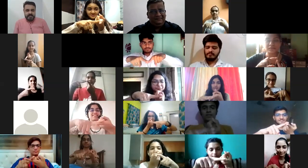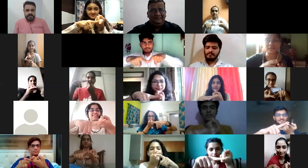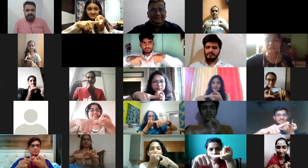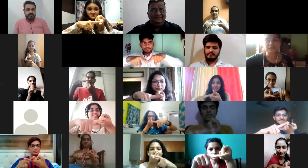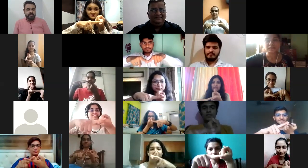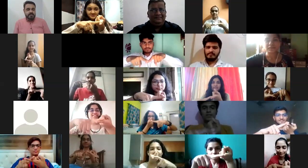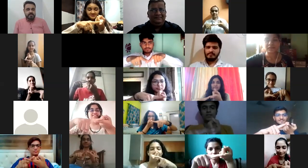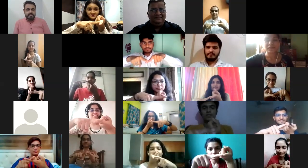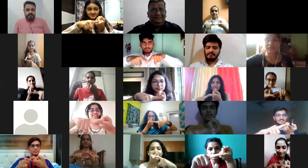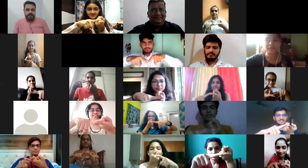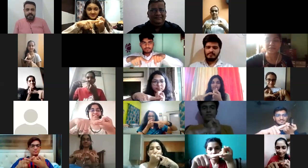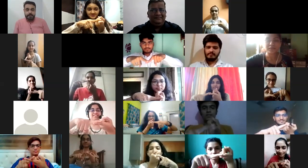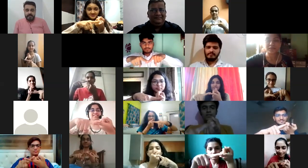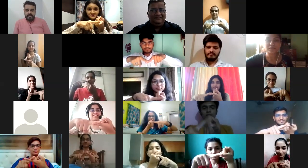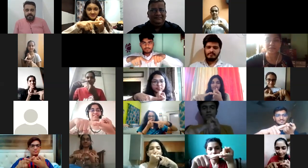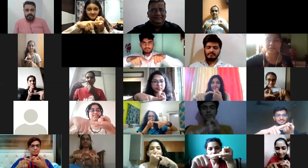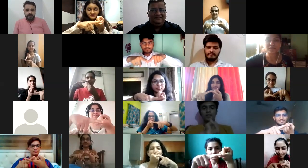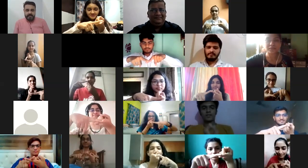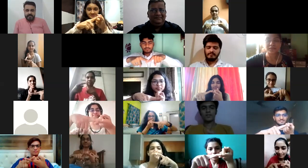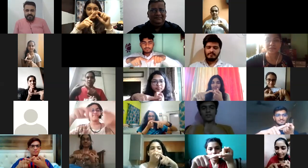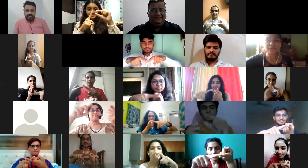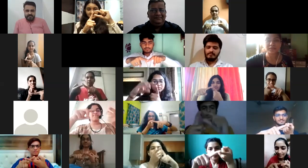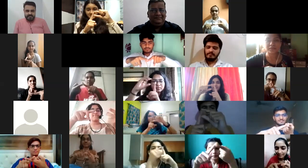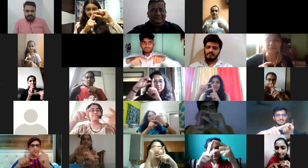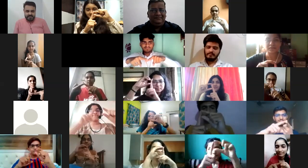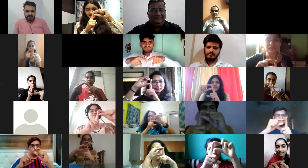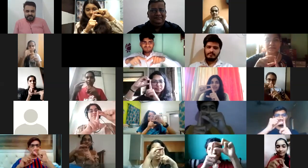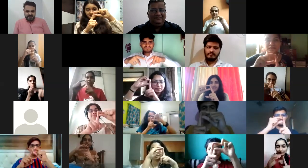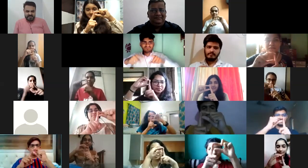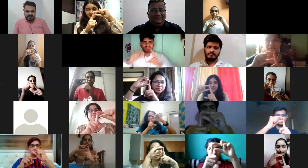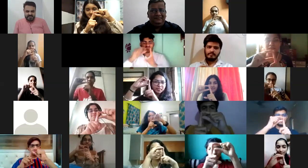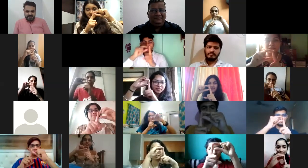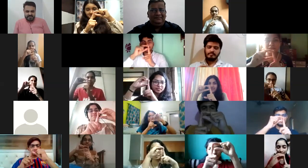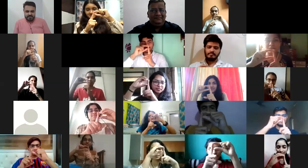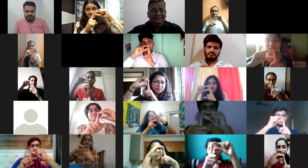Then we also picked up P for parrot.